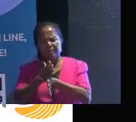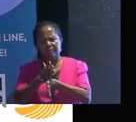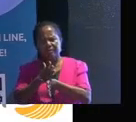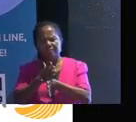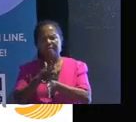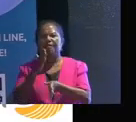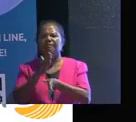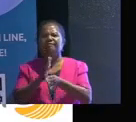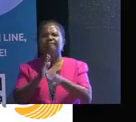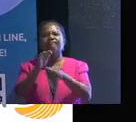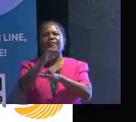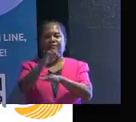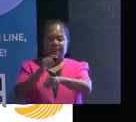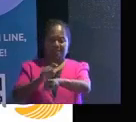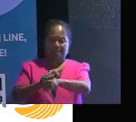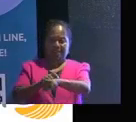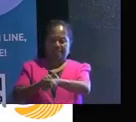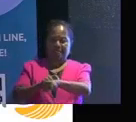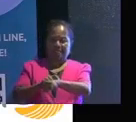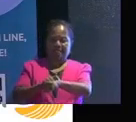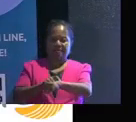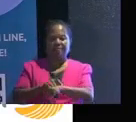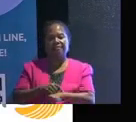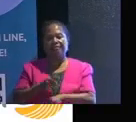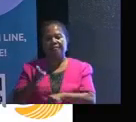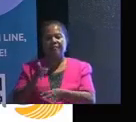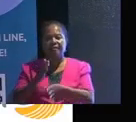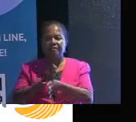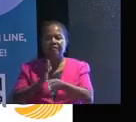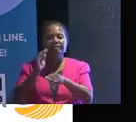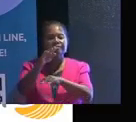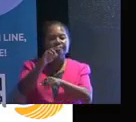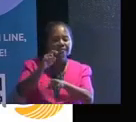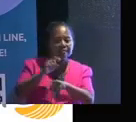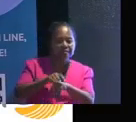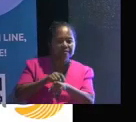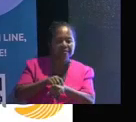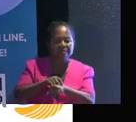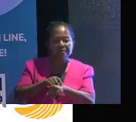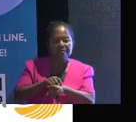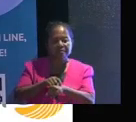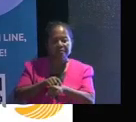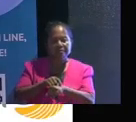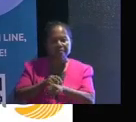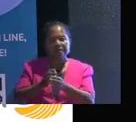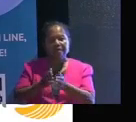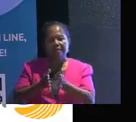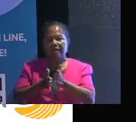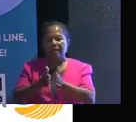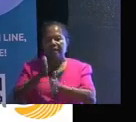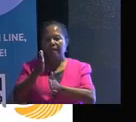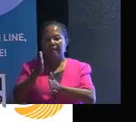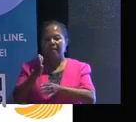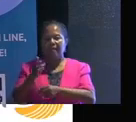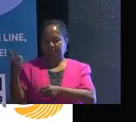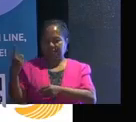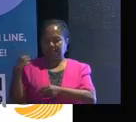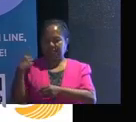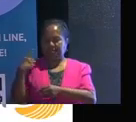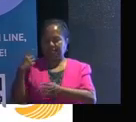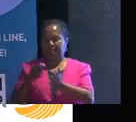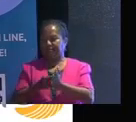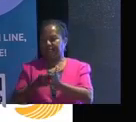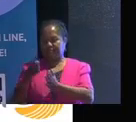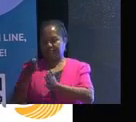might work overtime, she might work overtime, do higher duty allowance, and receive that